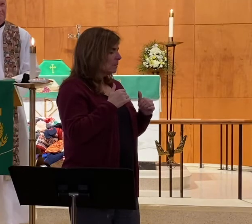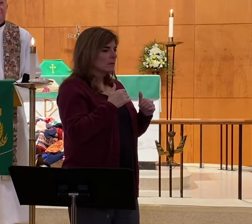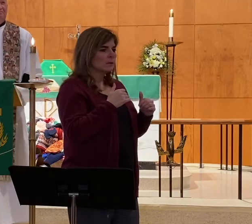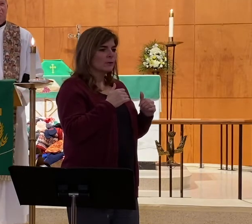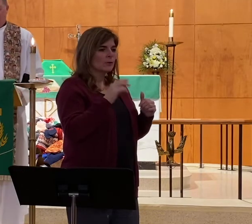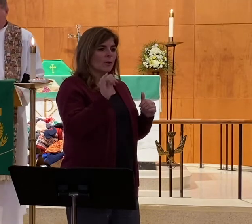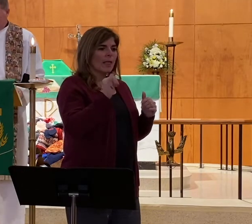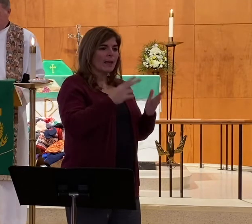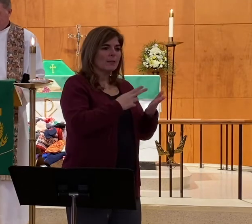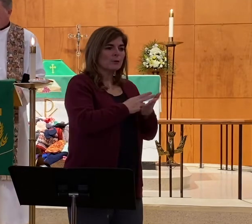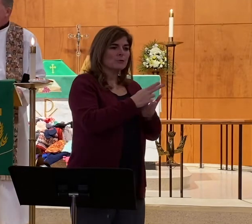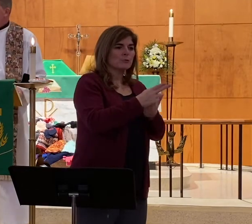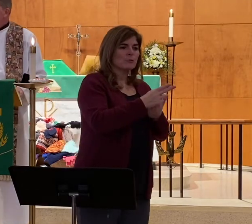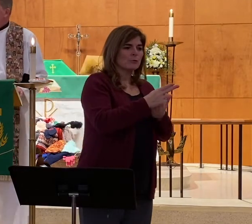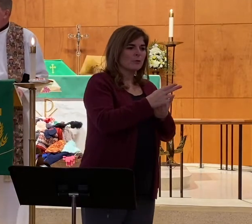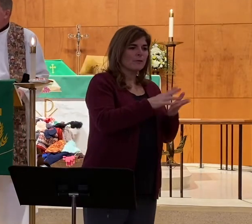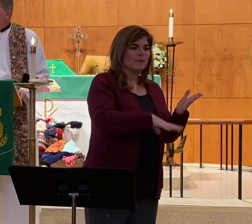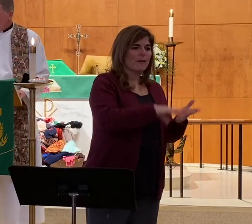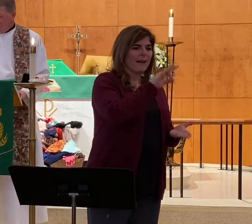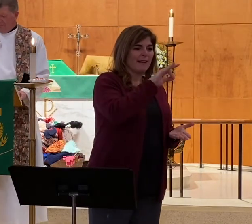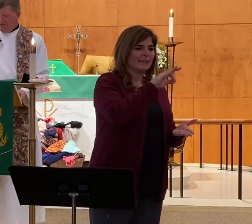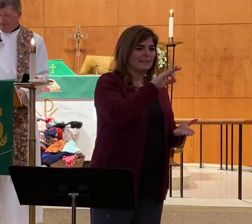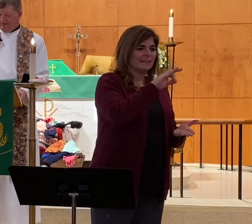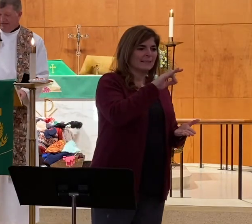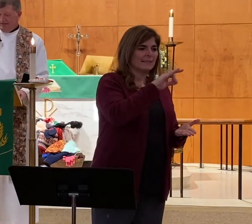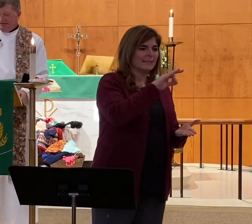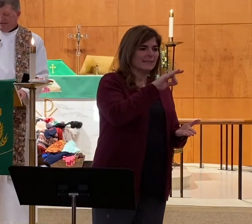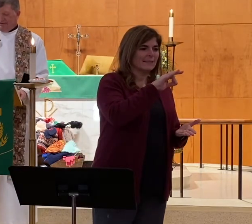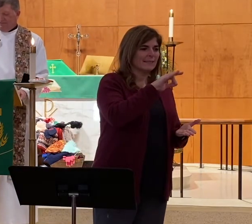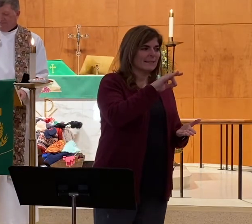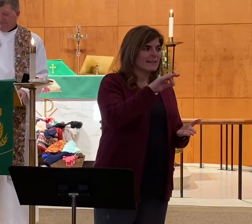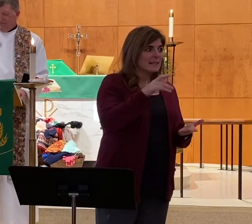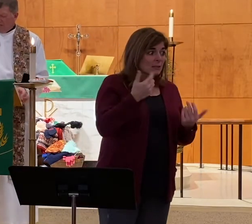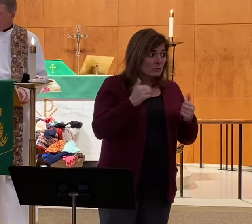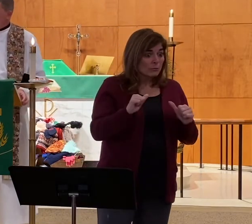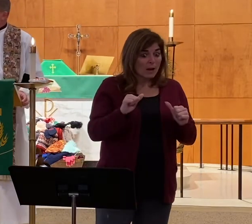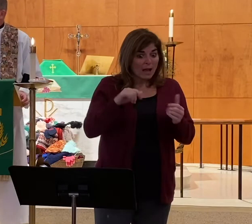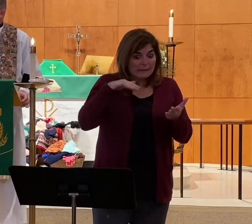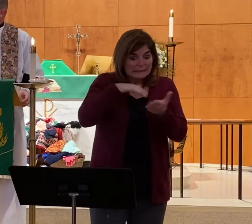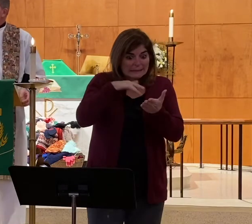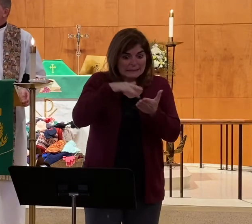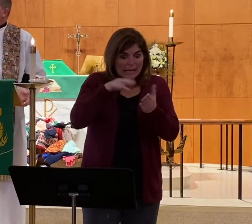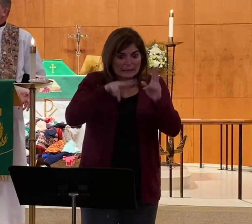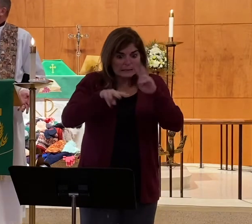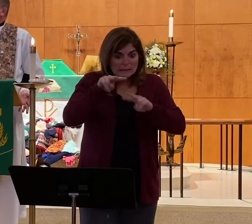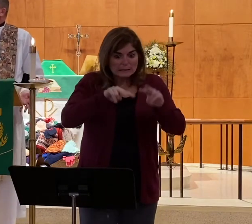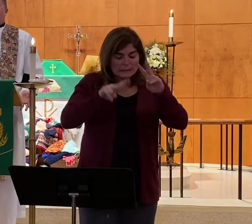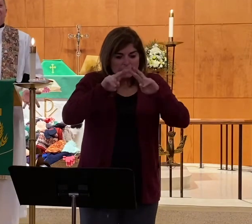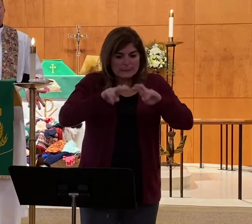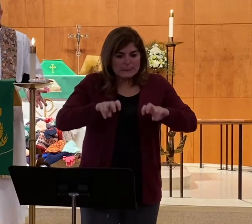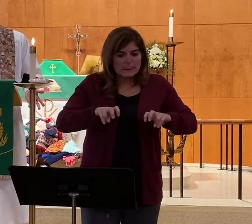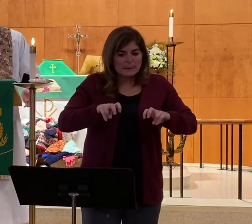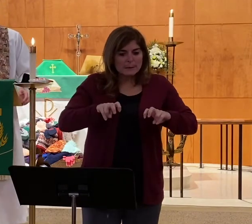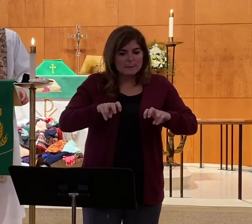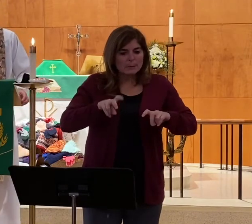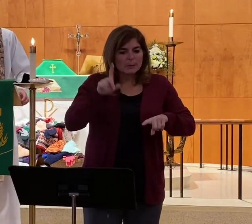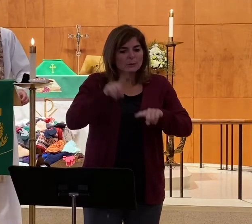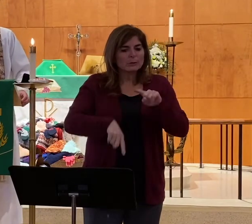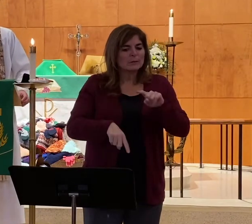him more than he finding the truth. It was something that was there all